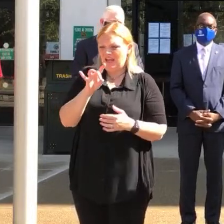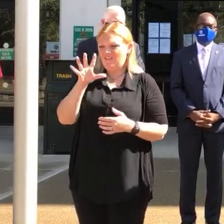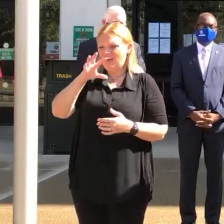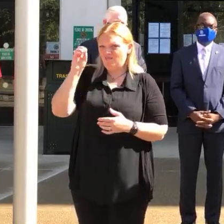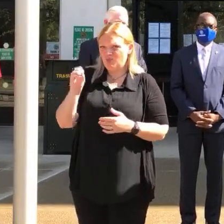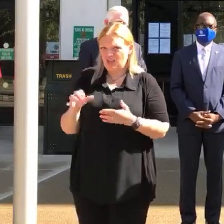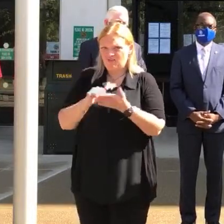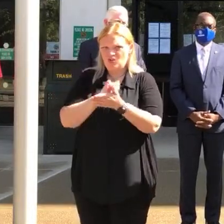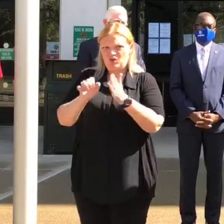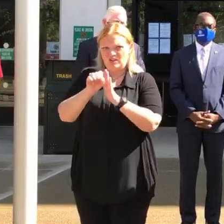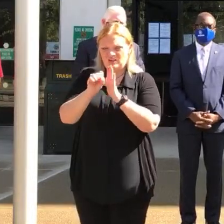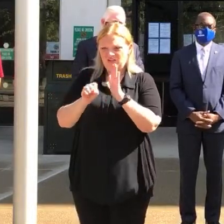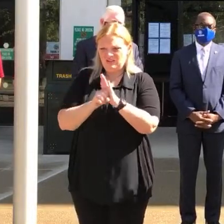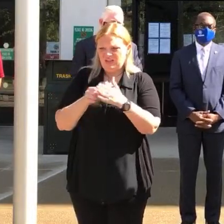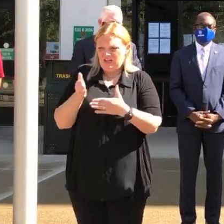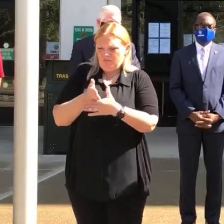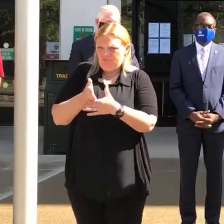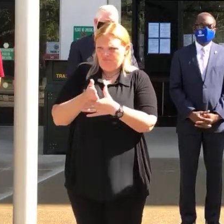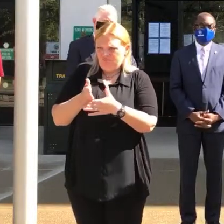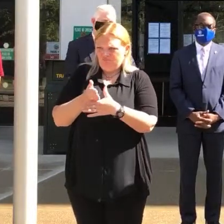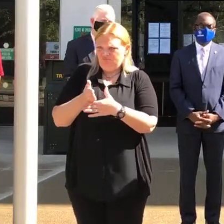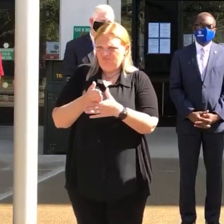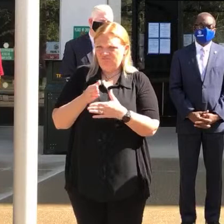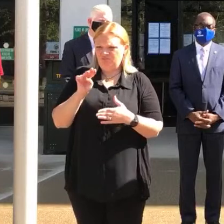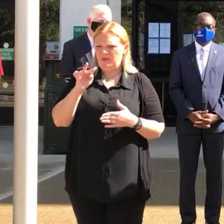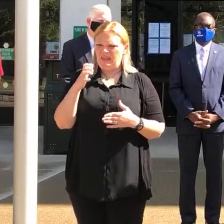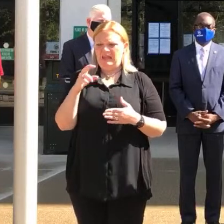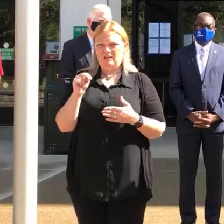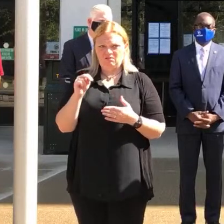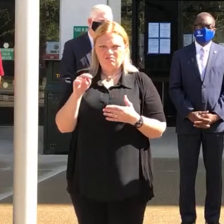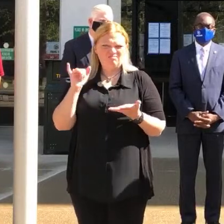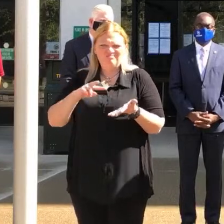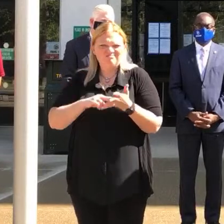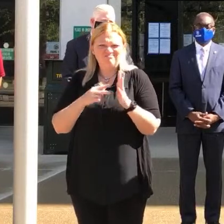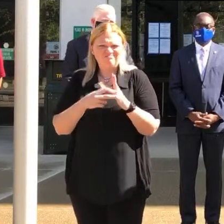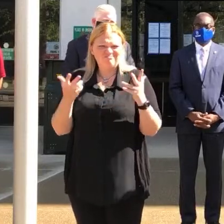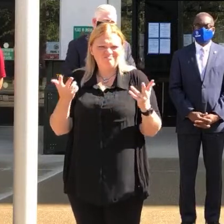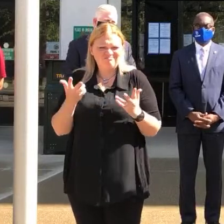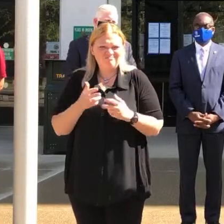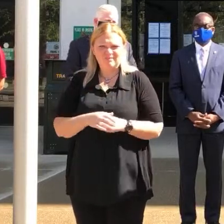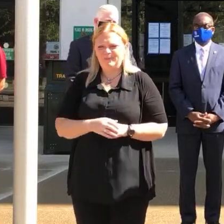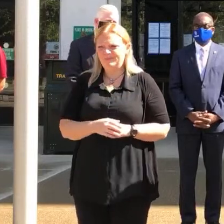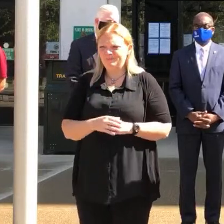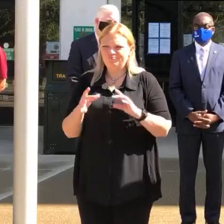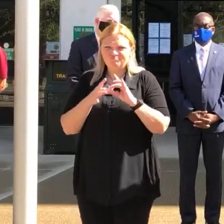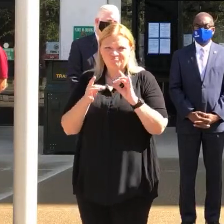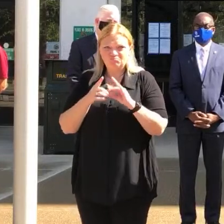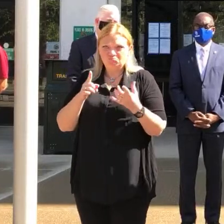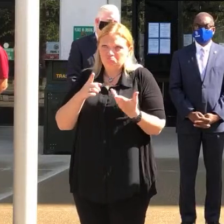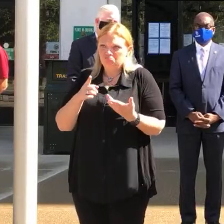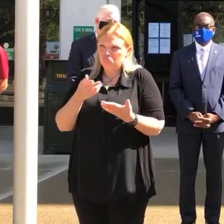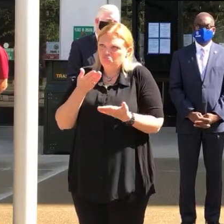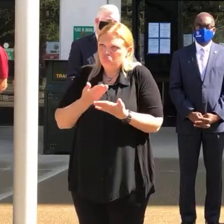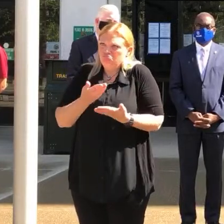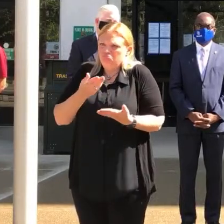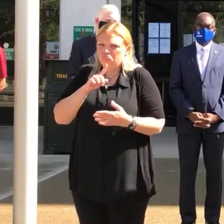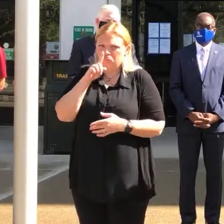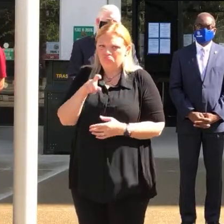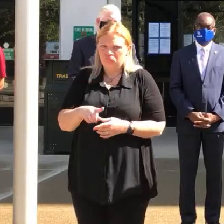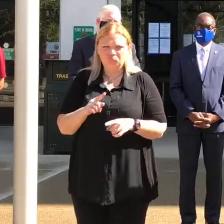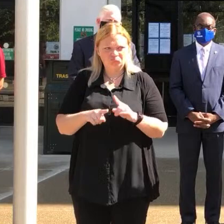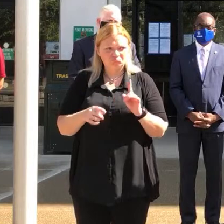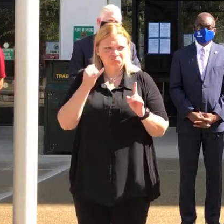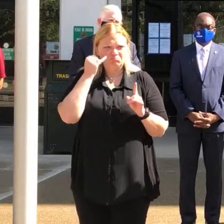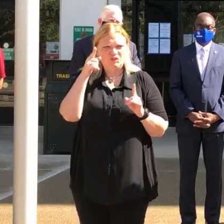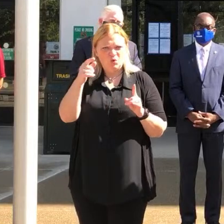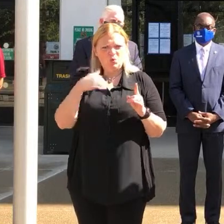of the New York State median income. A lot of people, what does that mean? If you say that, it's a legitimate question. But if you